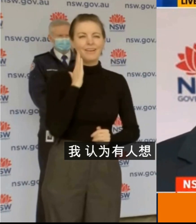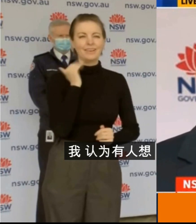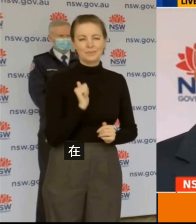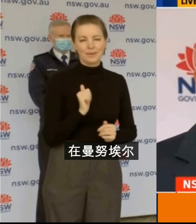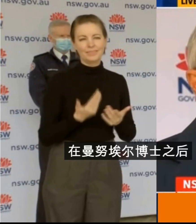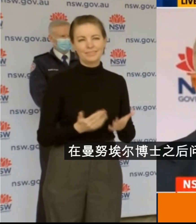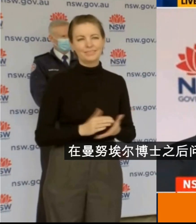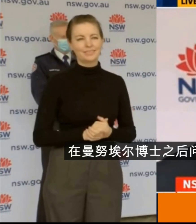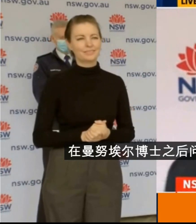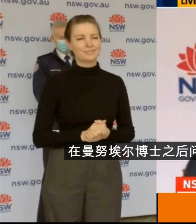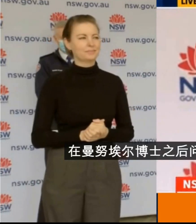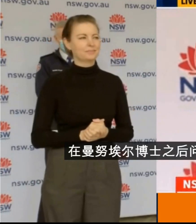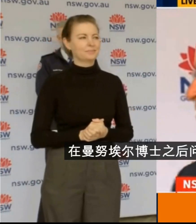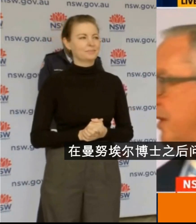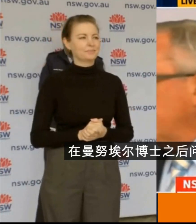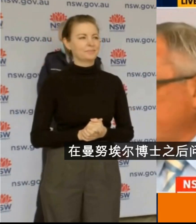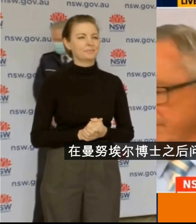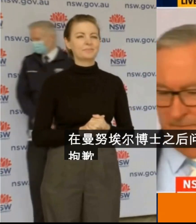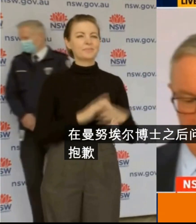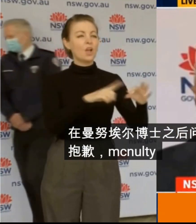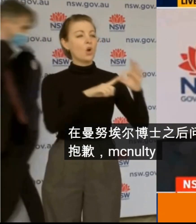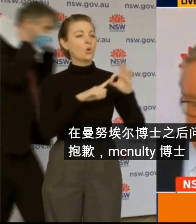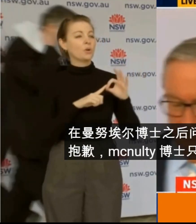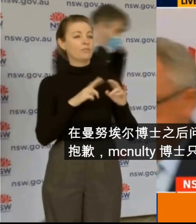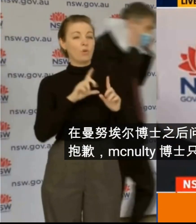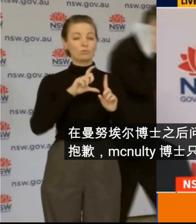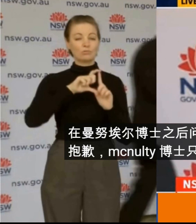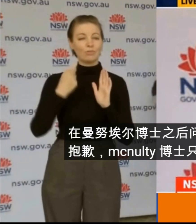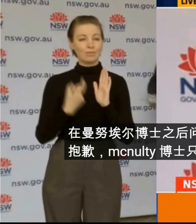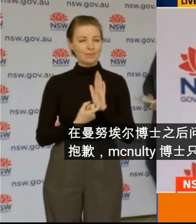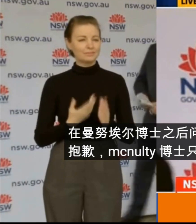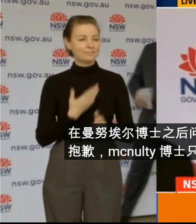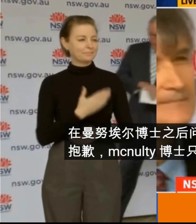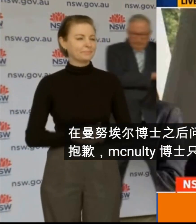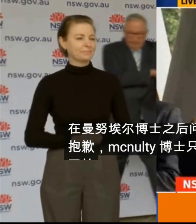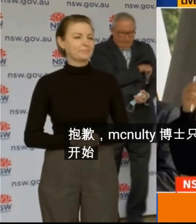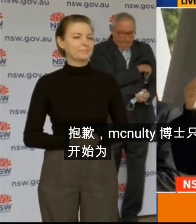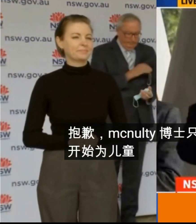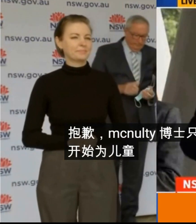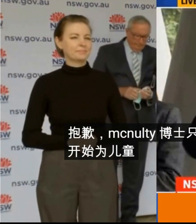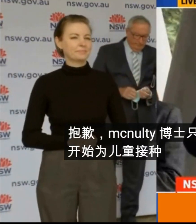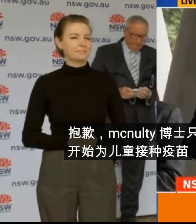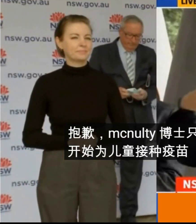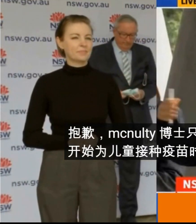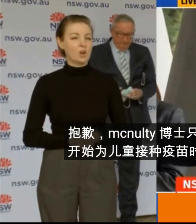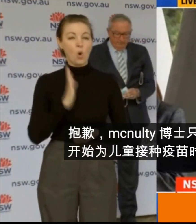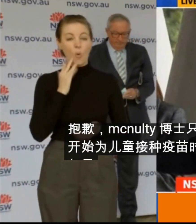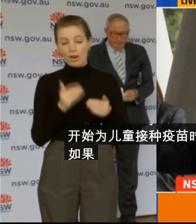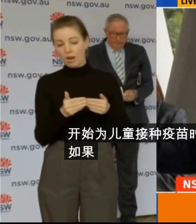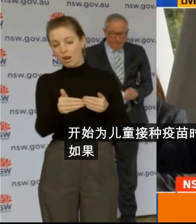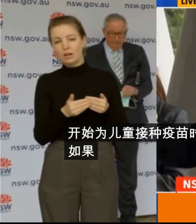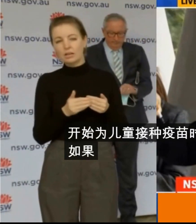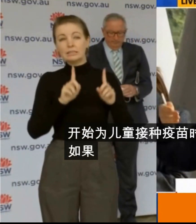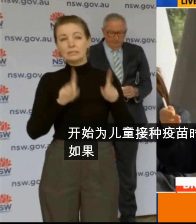Lucy. For Dr McAnulty. Oh, good. Yep. Thank you. Dr McAnulty. Sorry, Dr McAnulty, just to confirm, as we start to vaccinate children, What